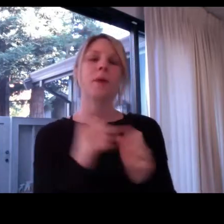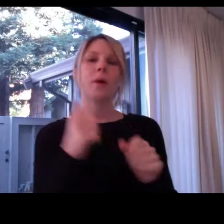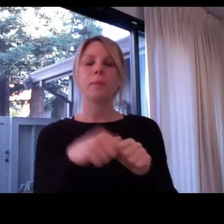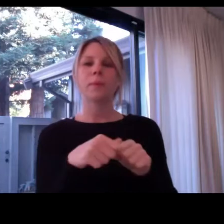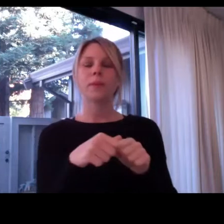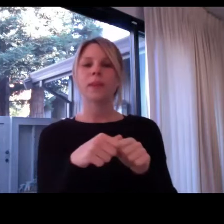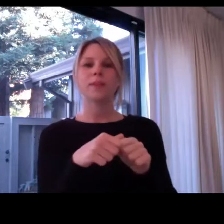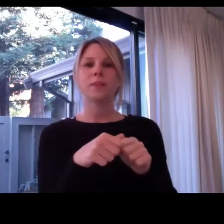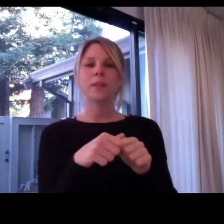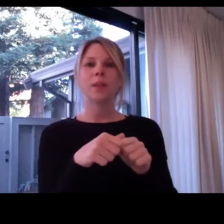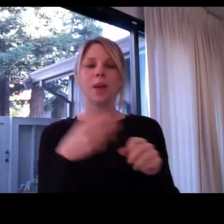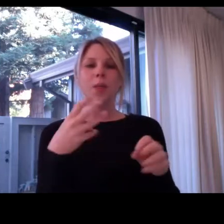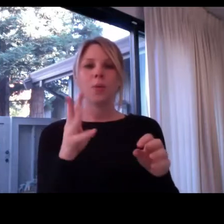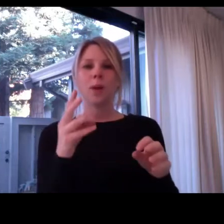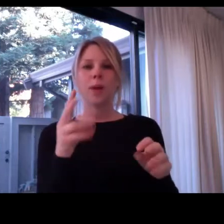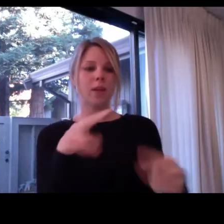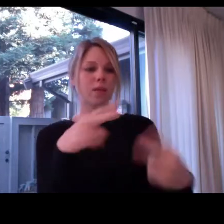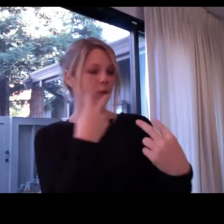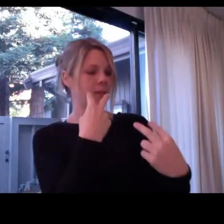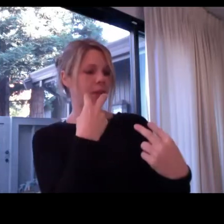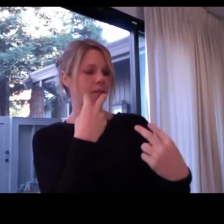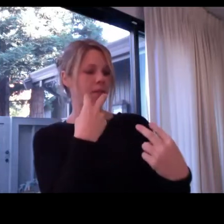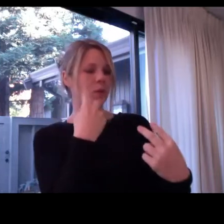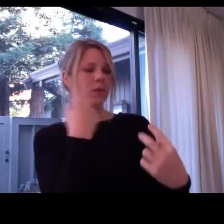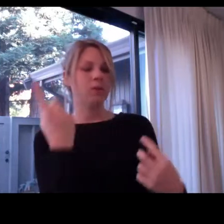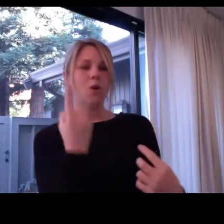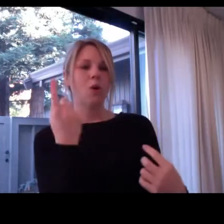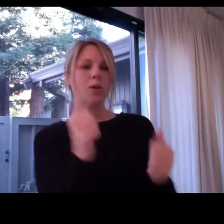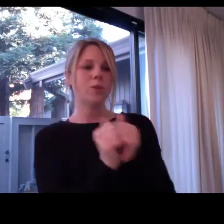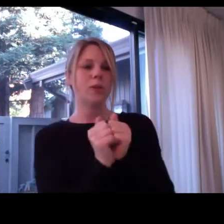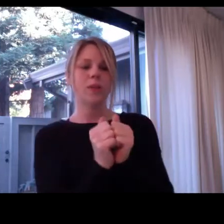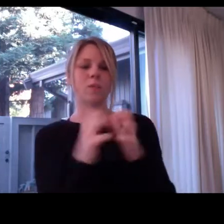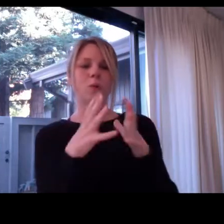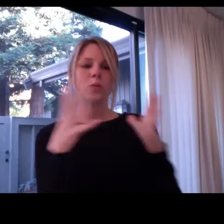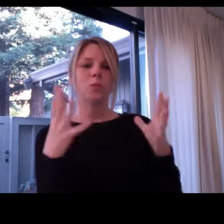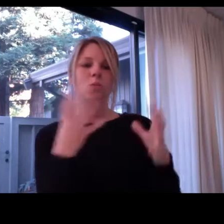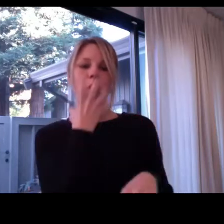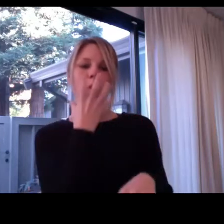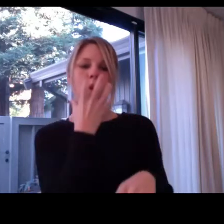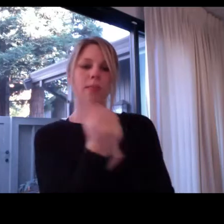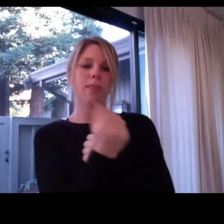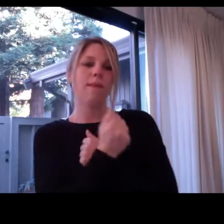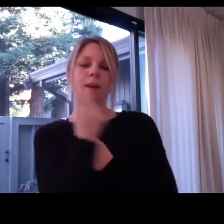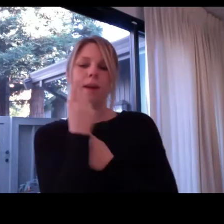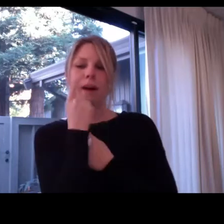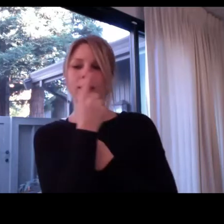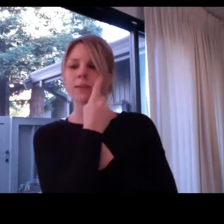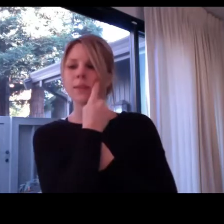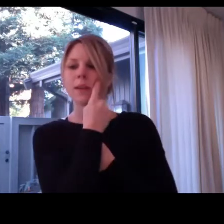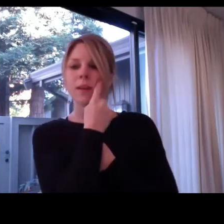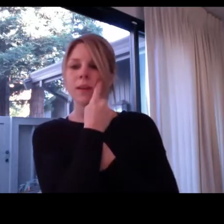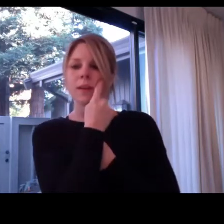on. I remember that just the way that he looked at me. It was just always with the most warm and loving